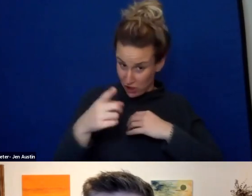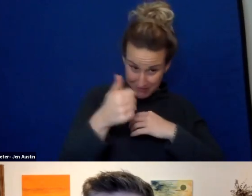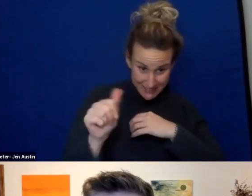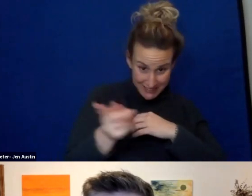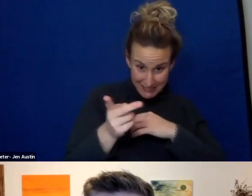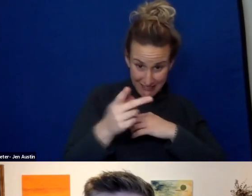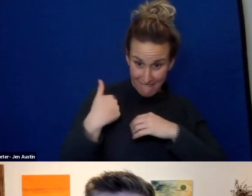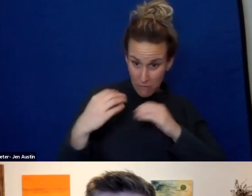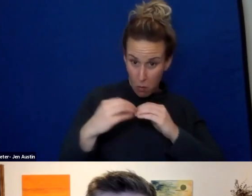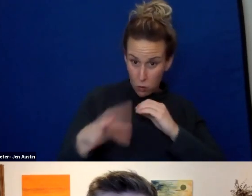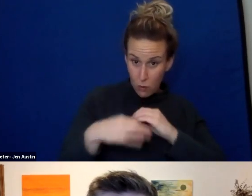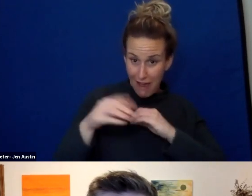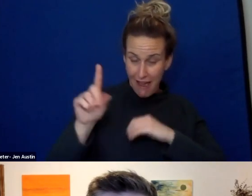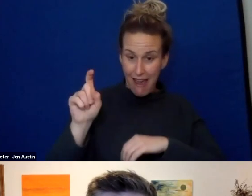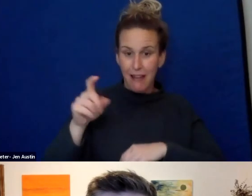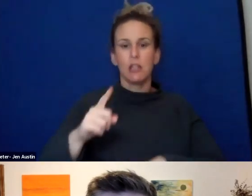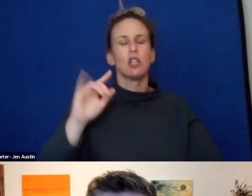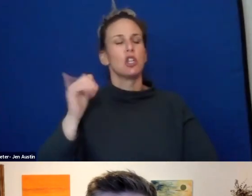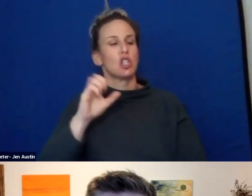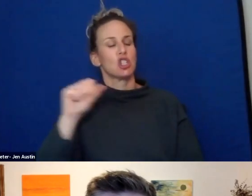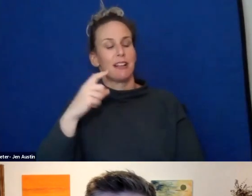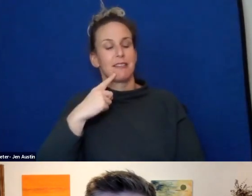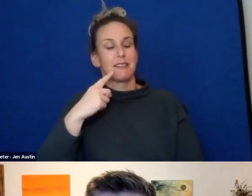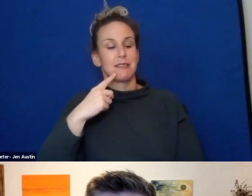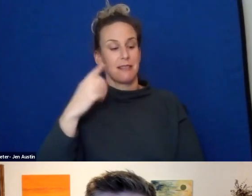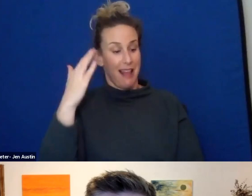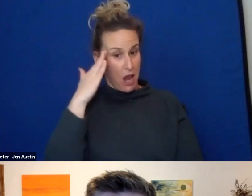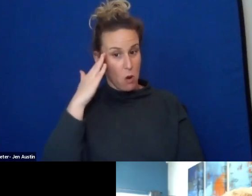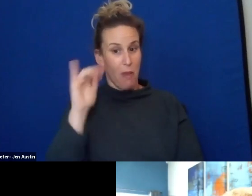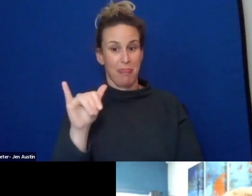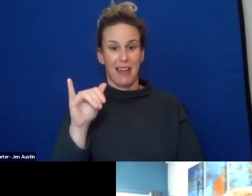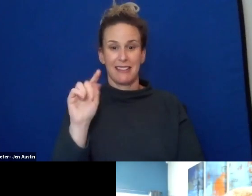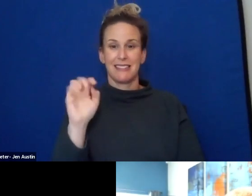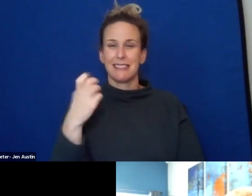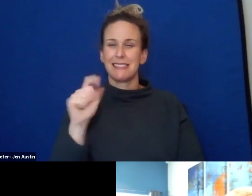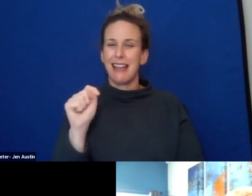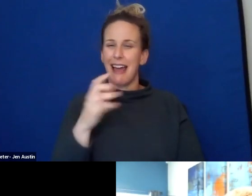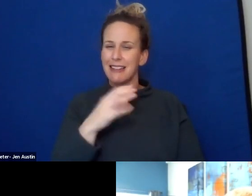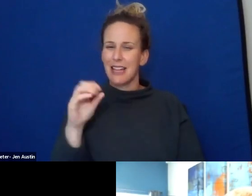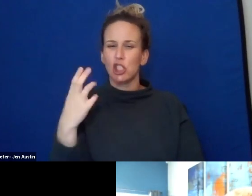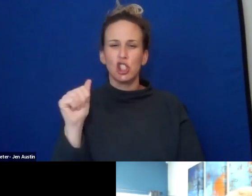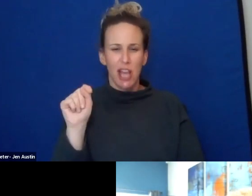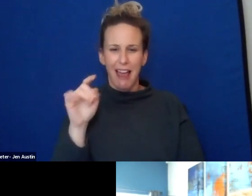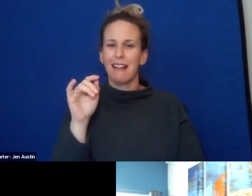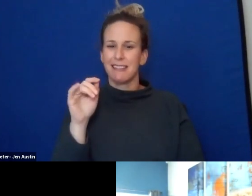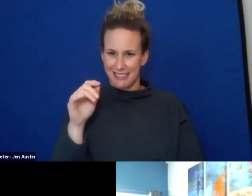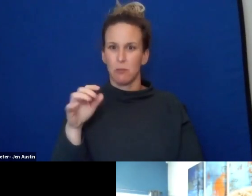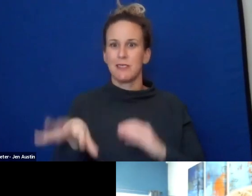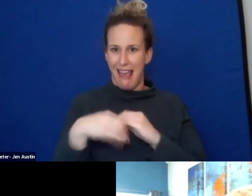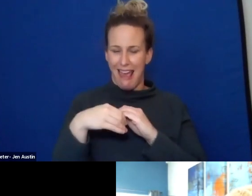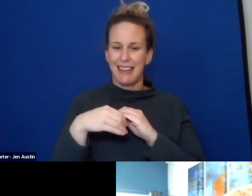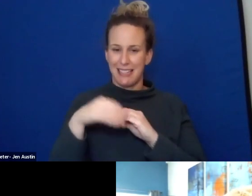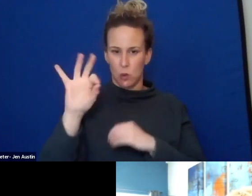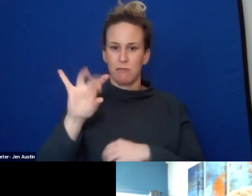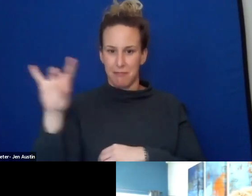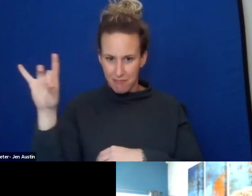well i know that um text and chat is part of uh 988 now it was added on um so